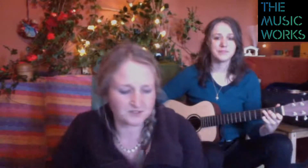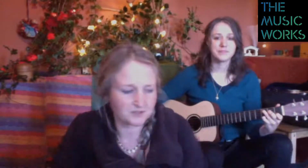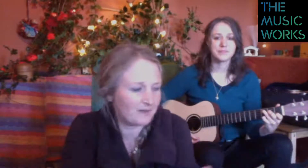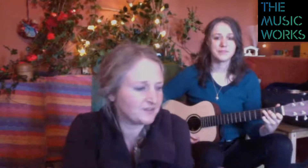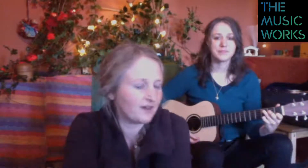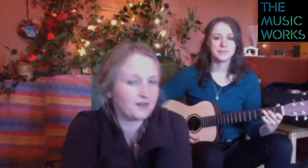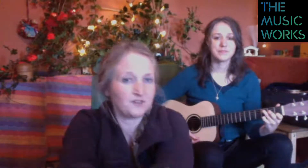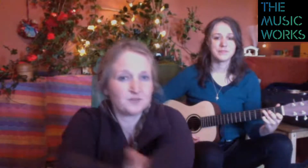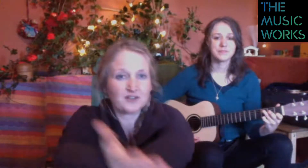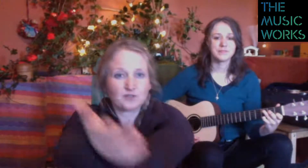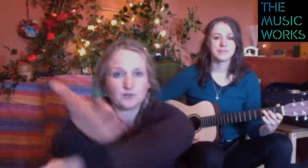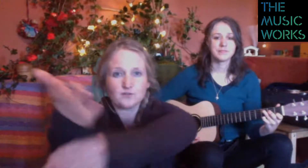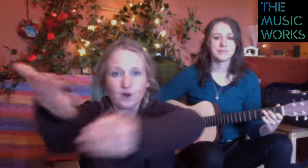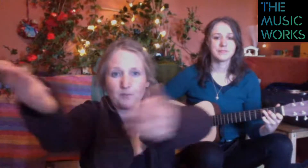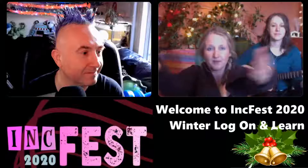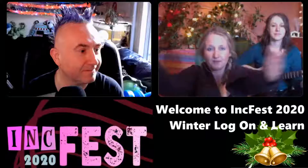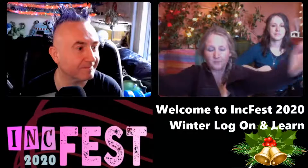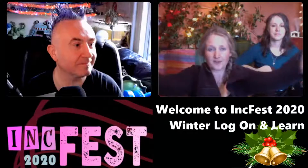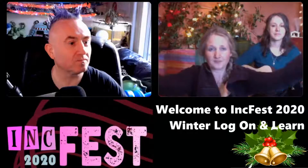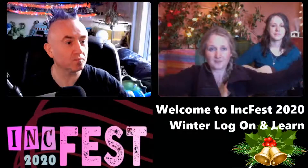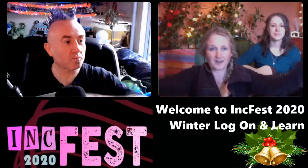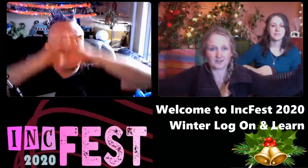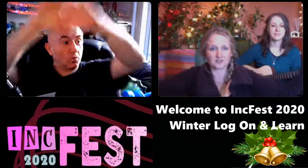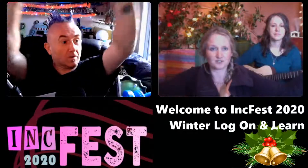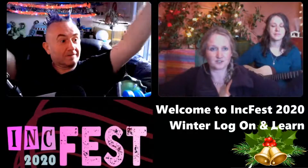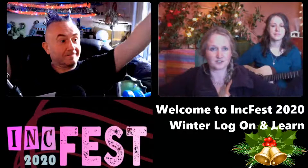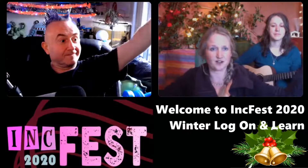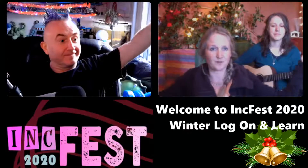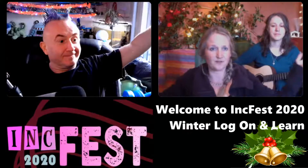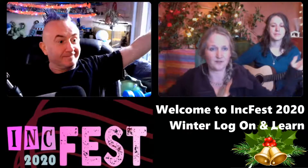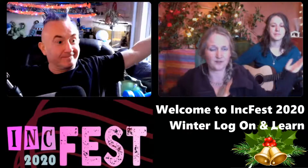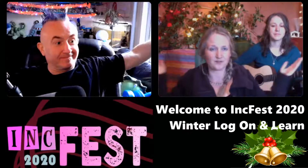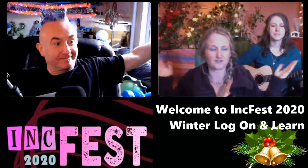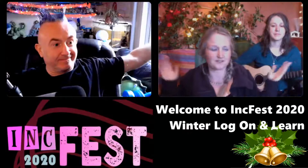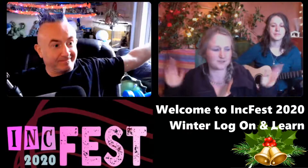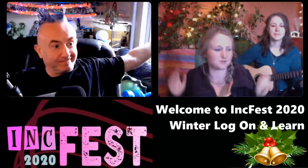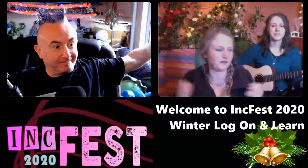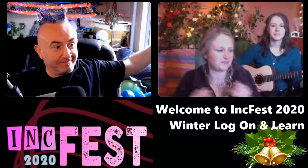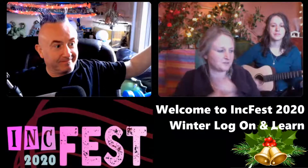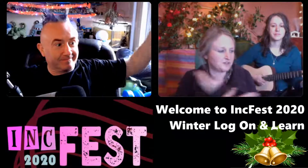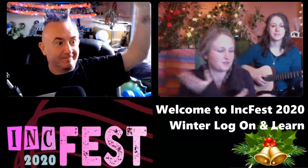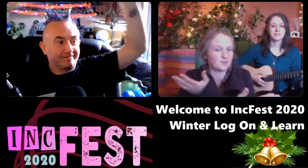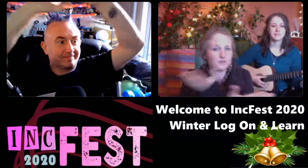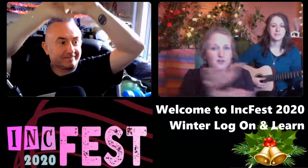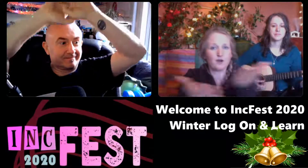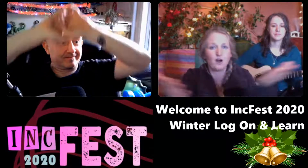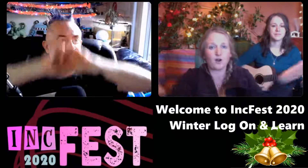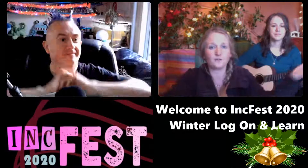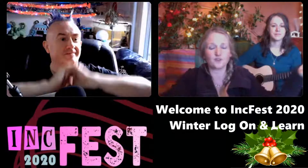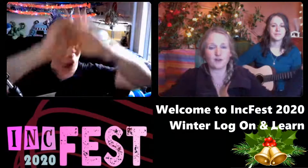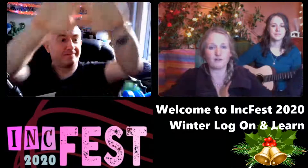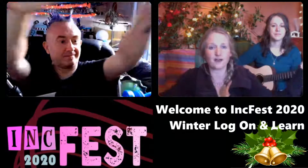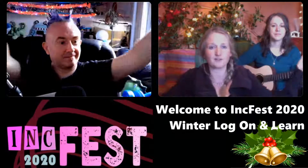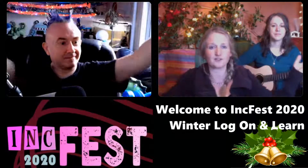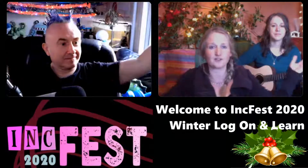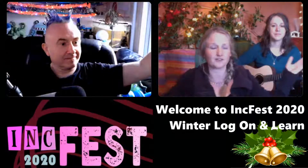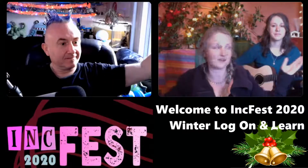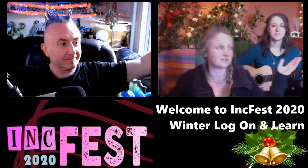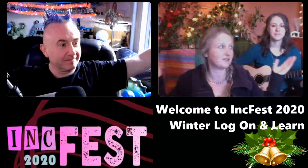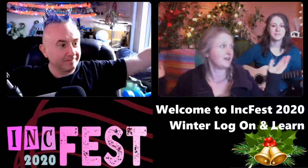around beside of you to make sure you've got a bit of space just to start with. Even if it's a little space, just make sure you can bring your arms around you like that and